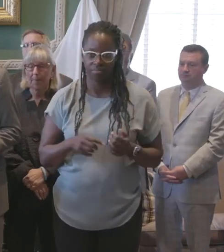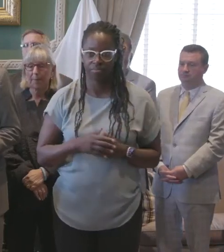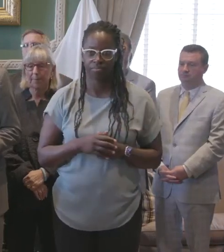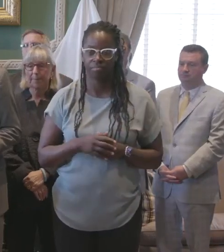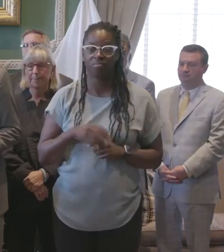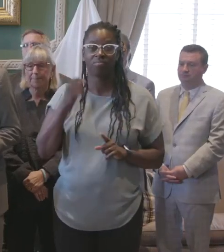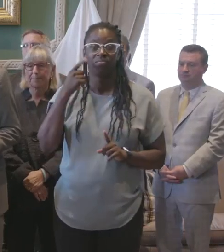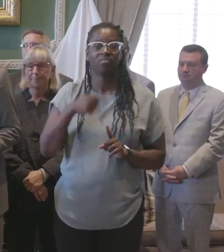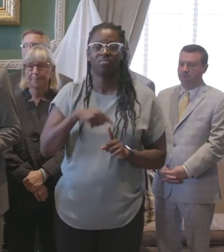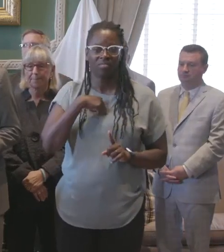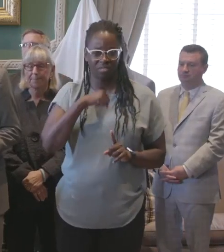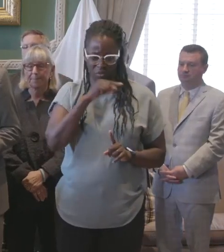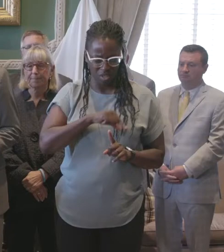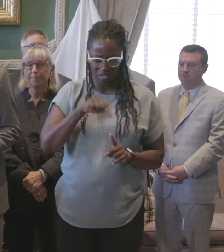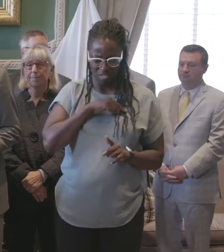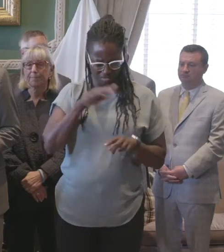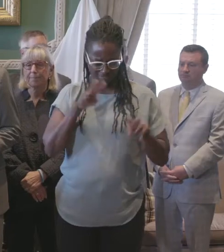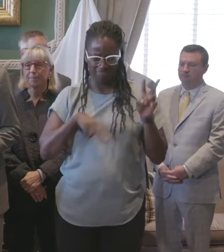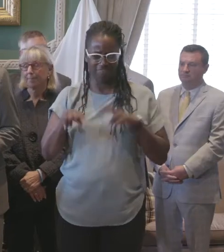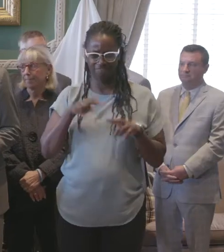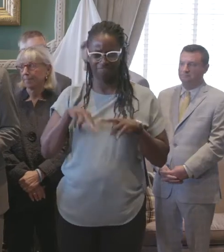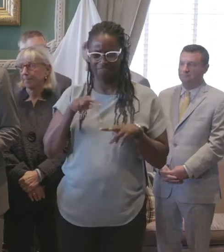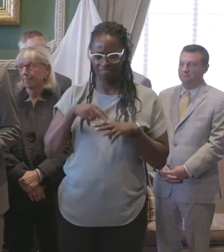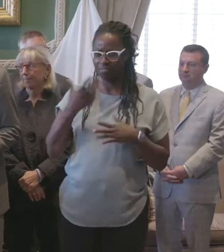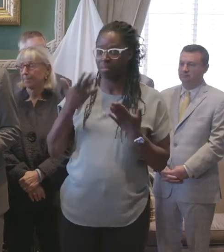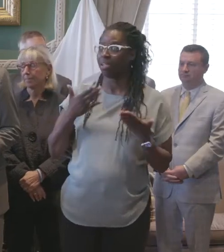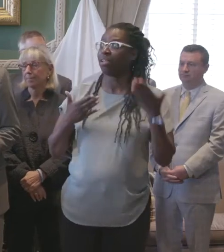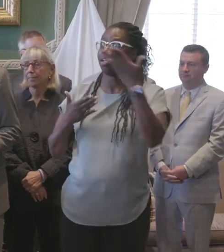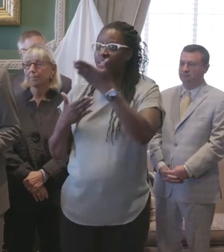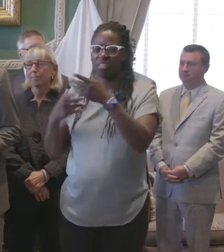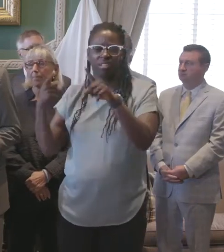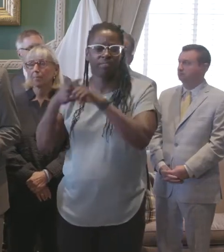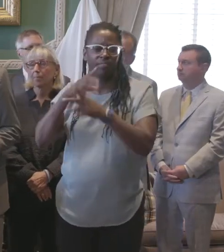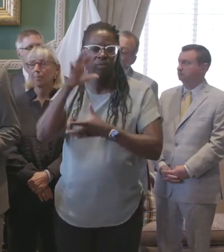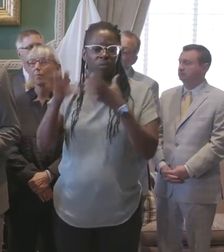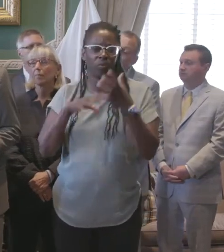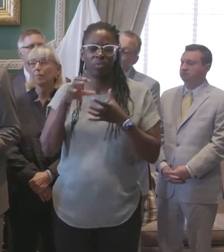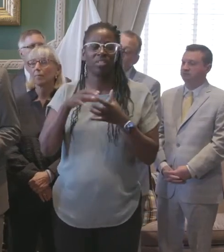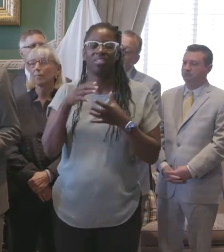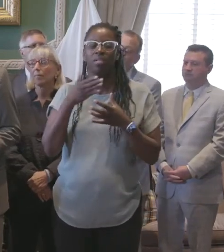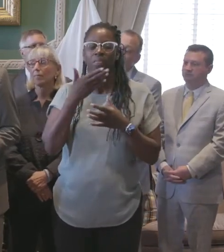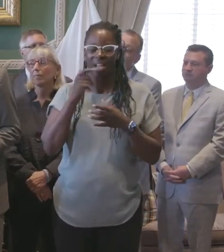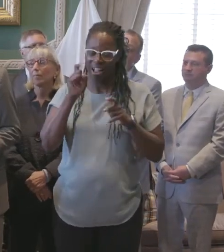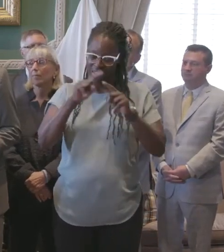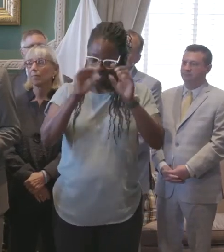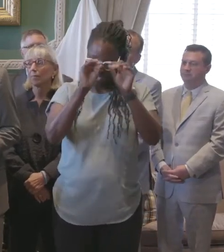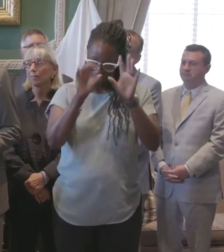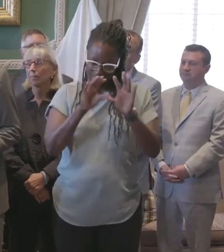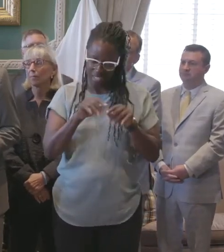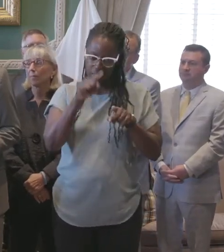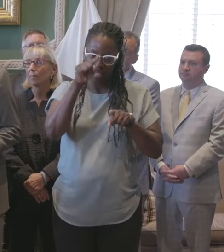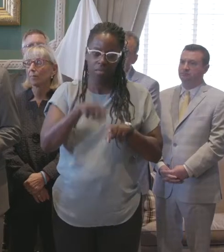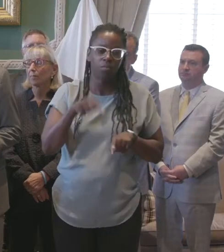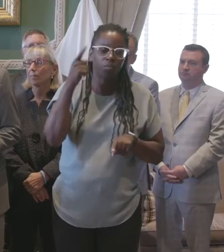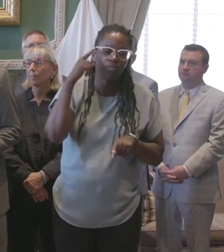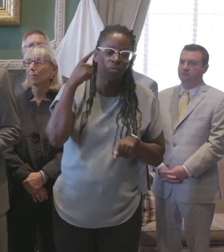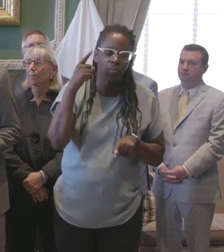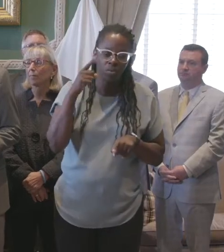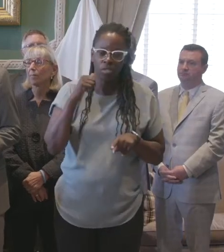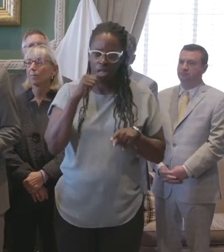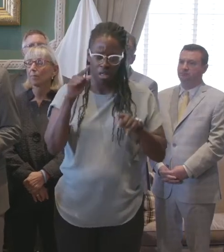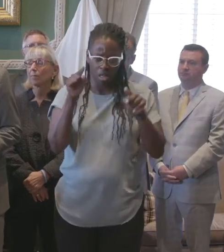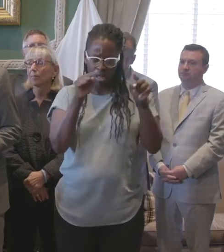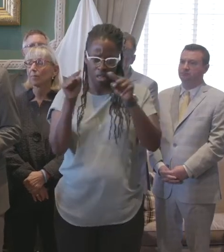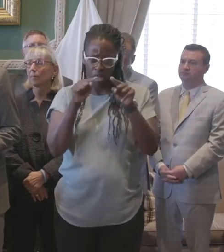we think creating some confusion. And so we want to make sure that that confusion doesn't happen. And we also want to make sure that as MassHealth sends out notifications that, you